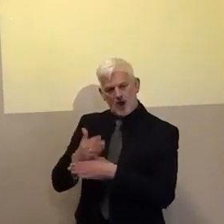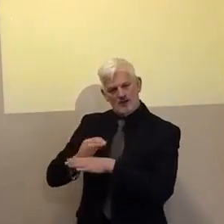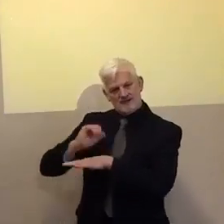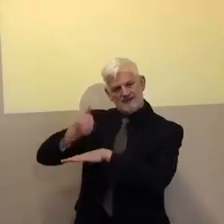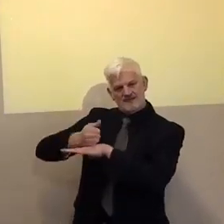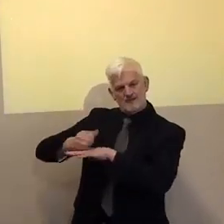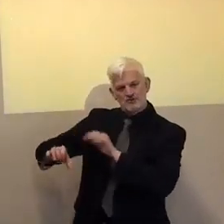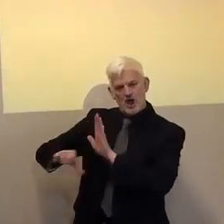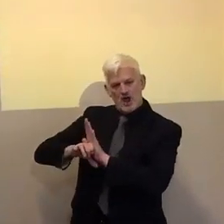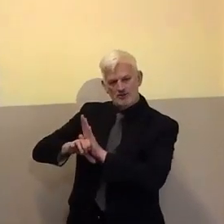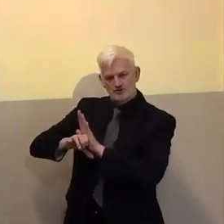Korea.